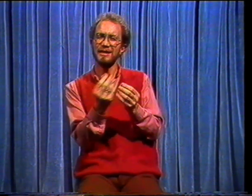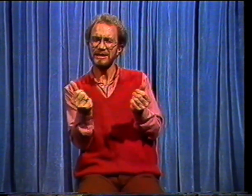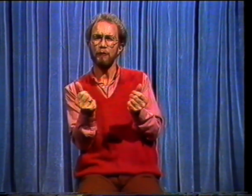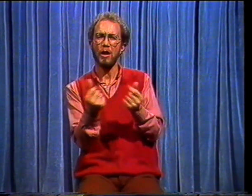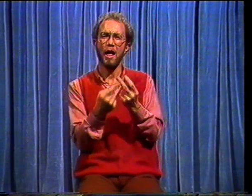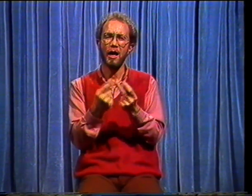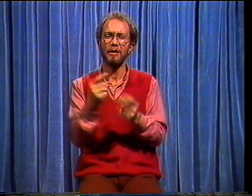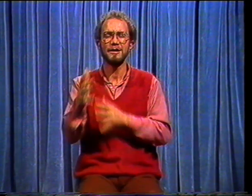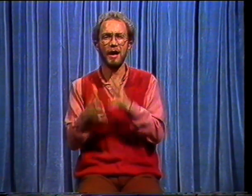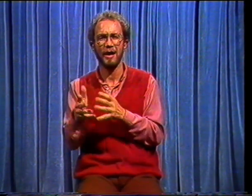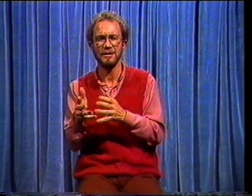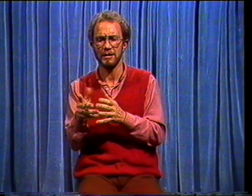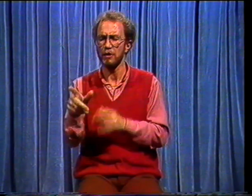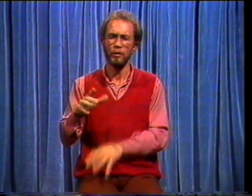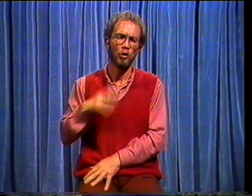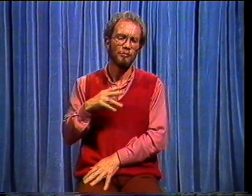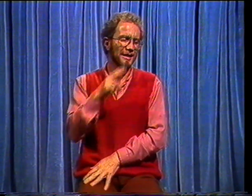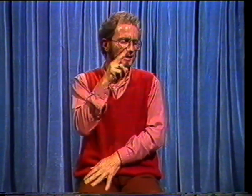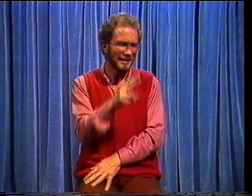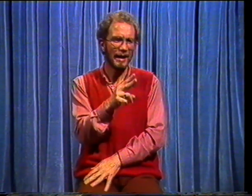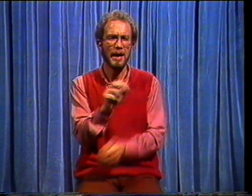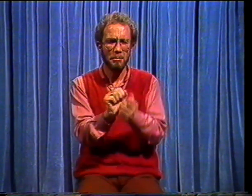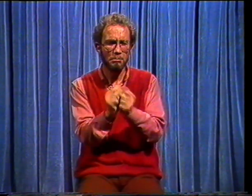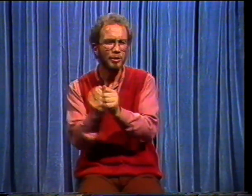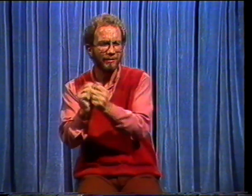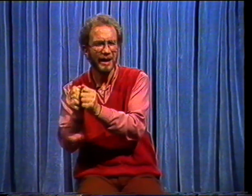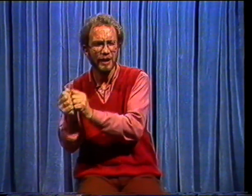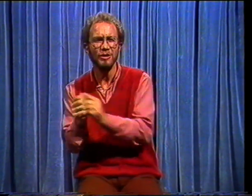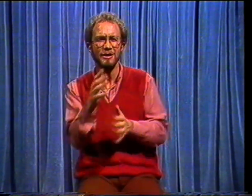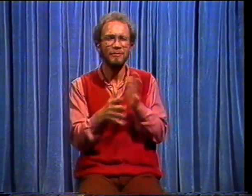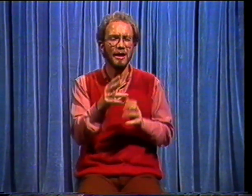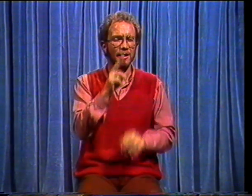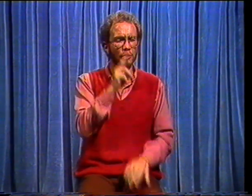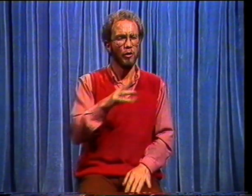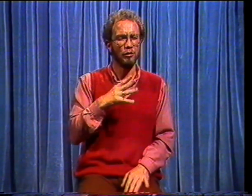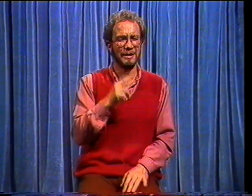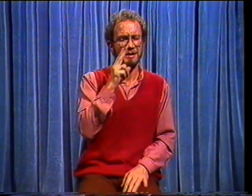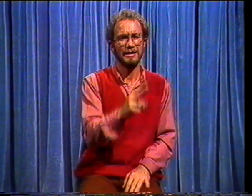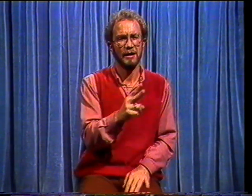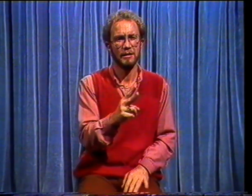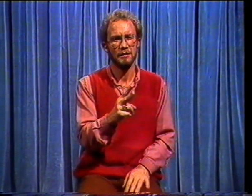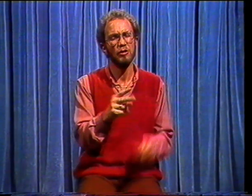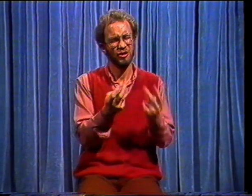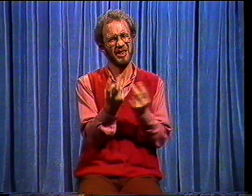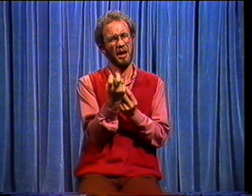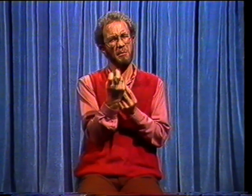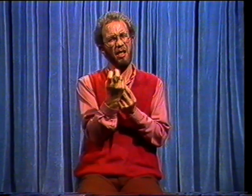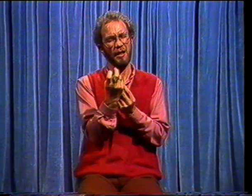There are several other signs that you've already seen and modifications of signs that you've already seen, but just a